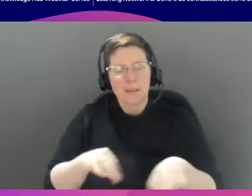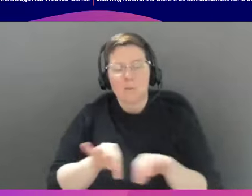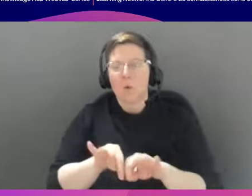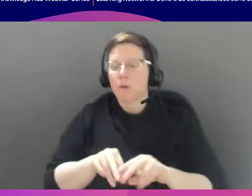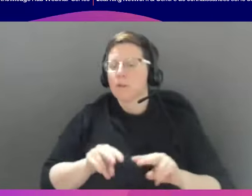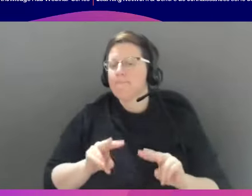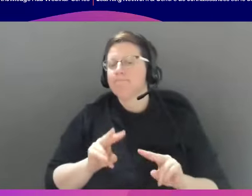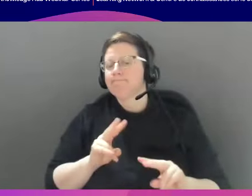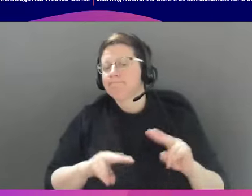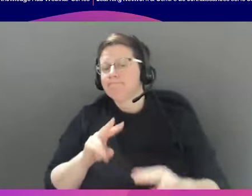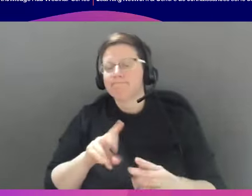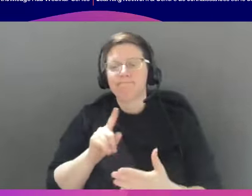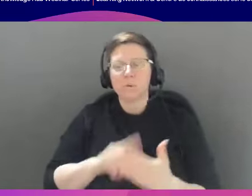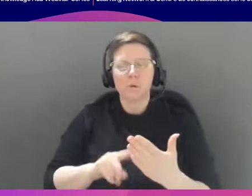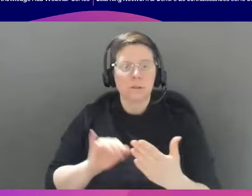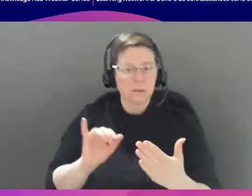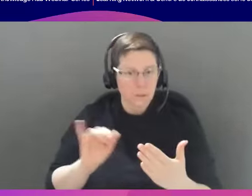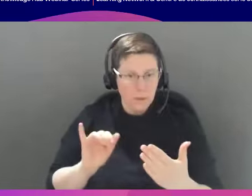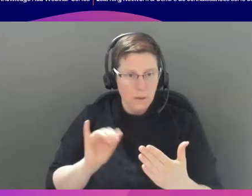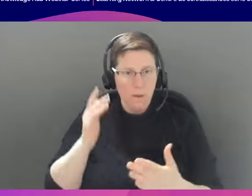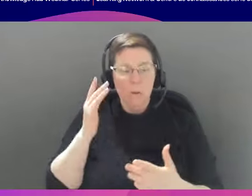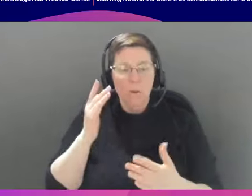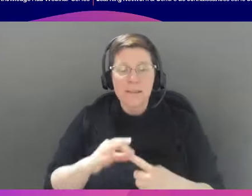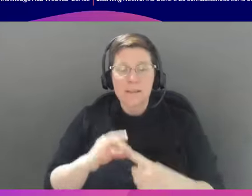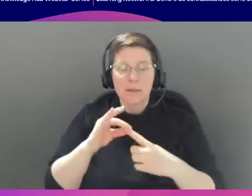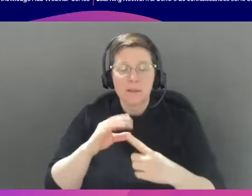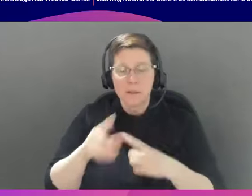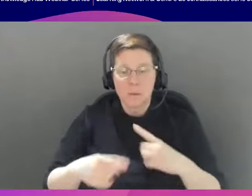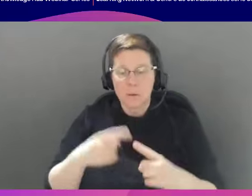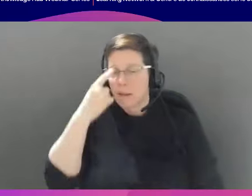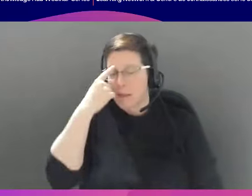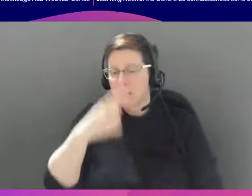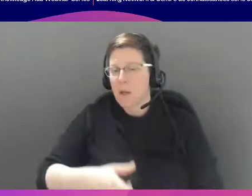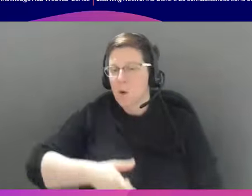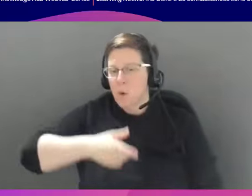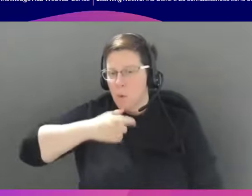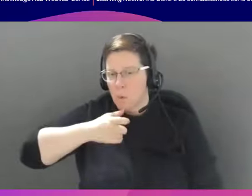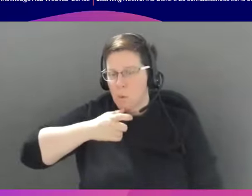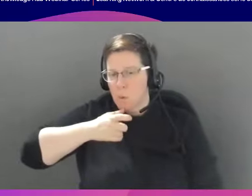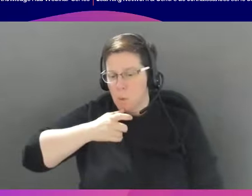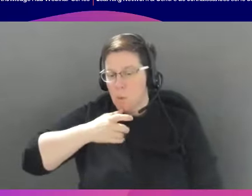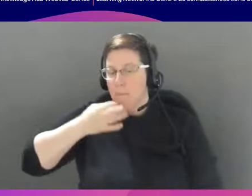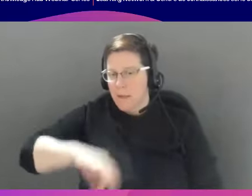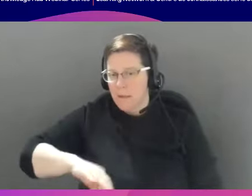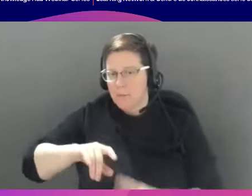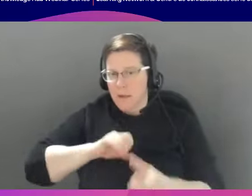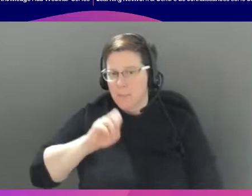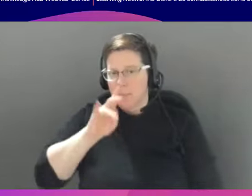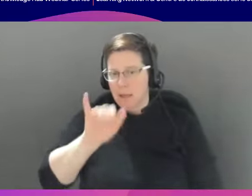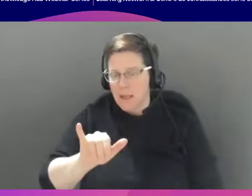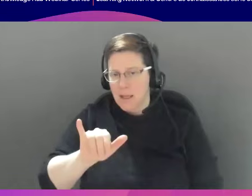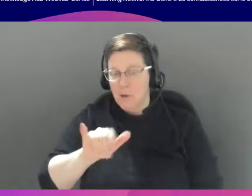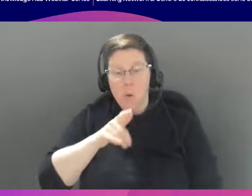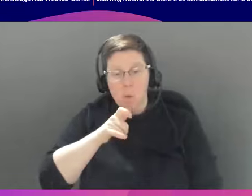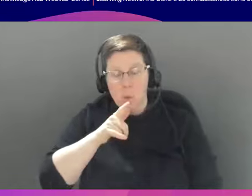it within this context as well, especially when we think about who does empathy serve, who can it